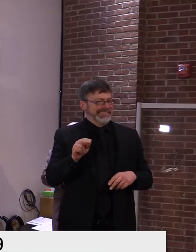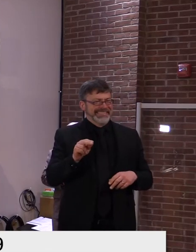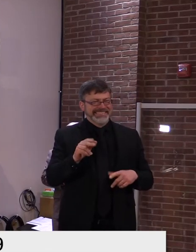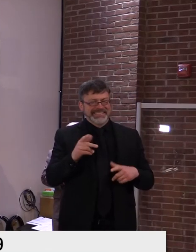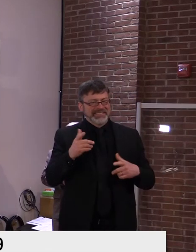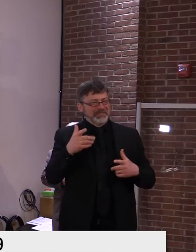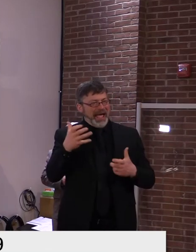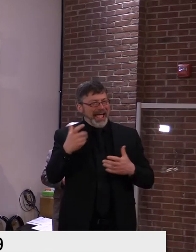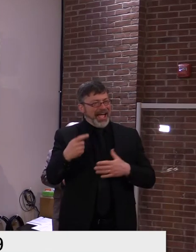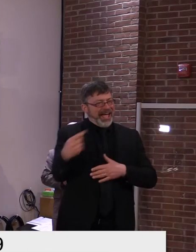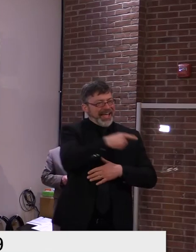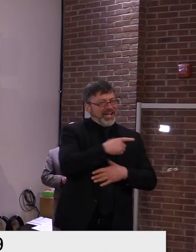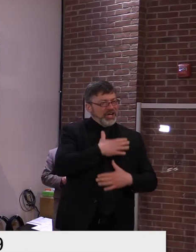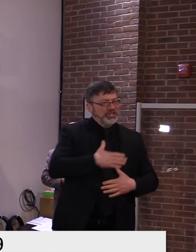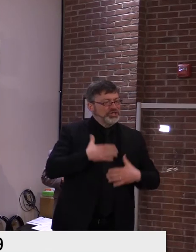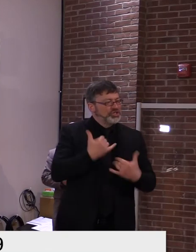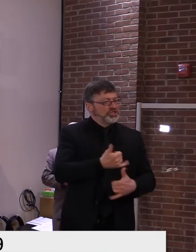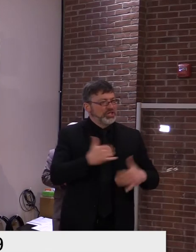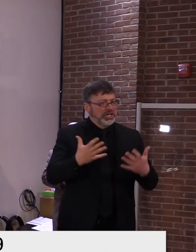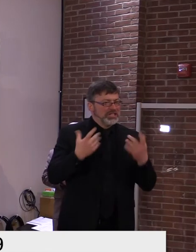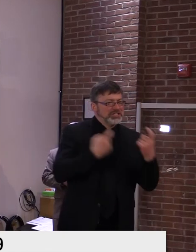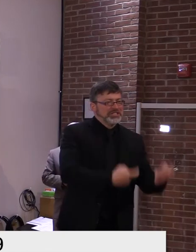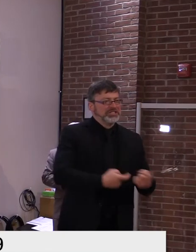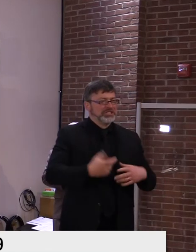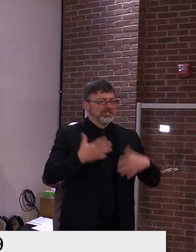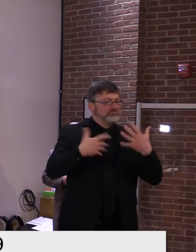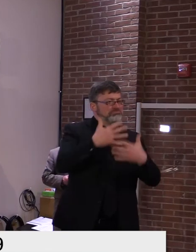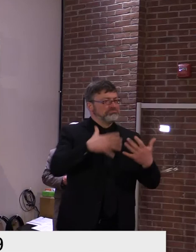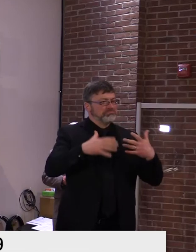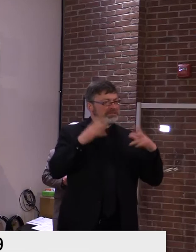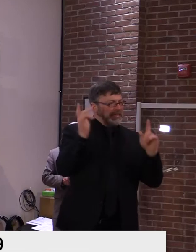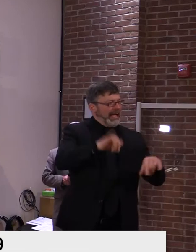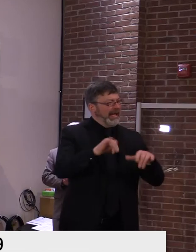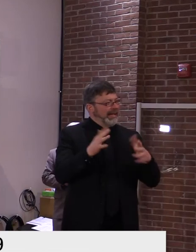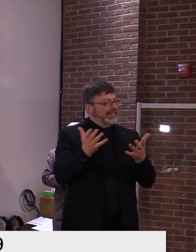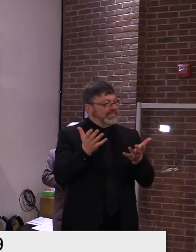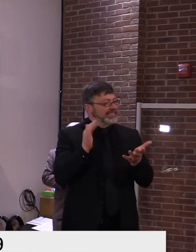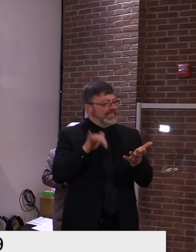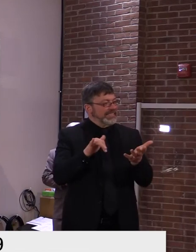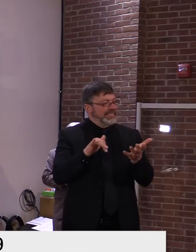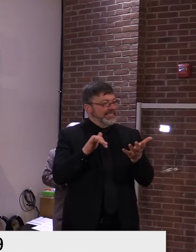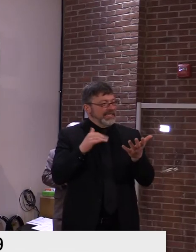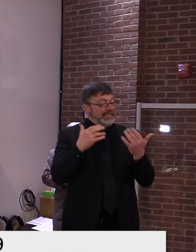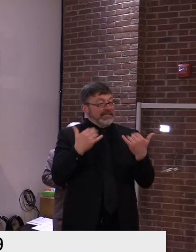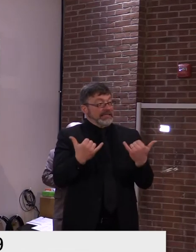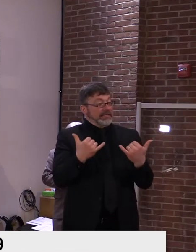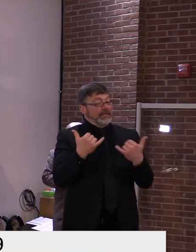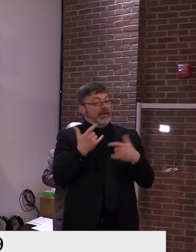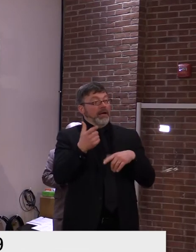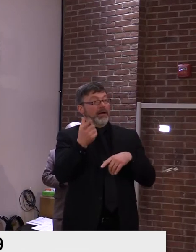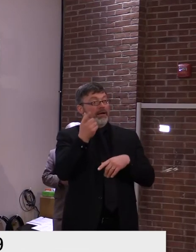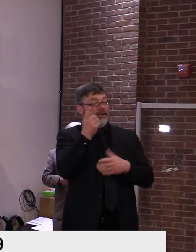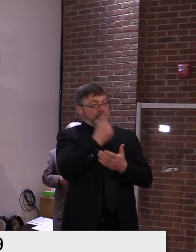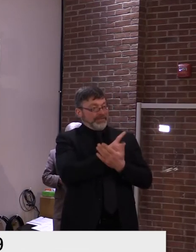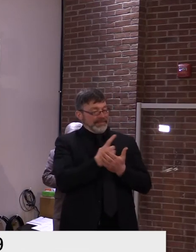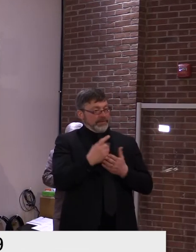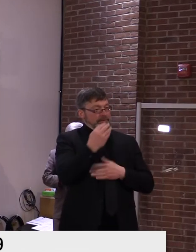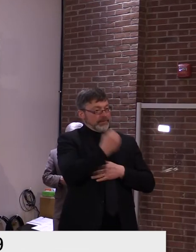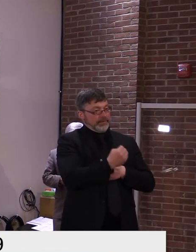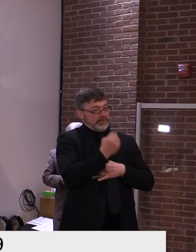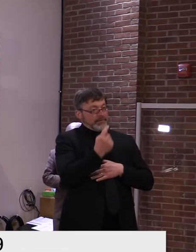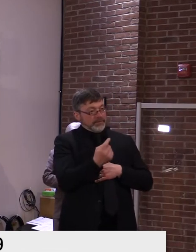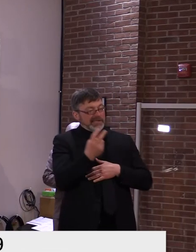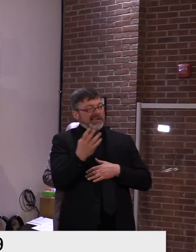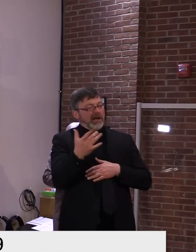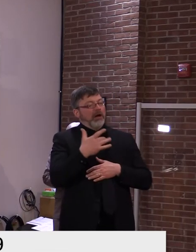it during the course of the week. That's the best I can come up with for how that works. You know, Wednesdays, generally Wednesdays,